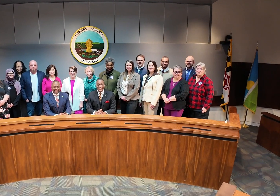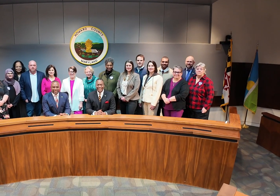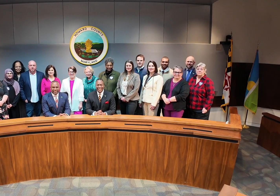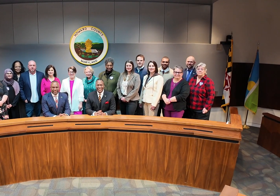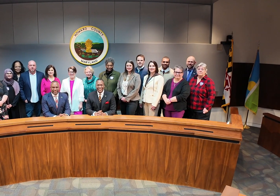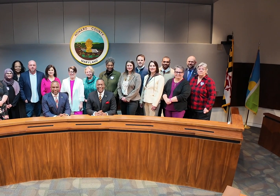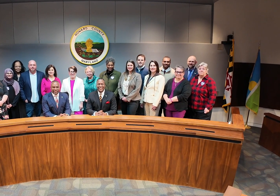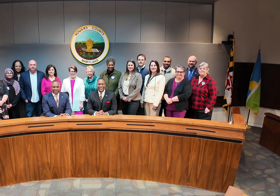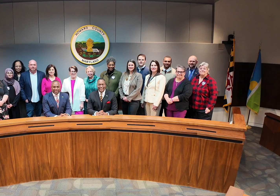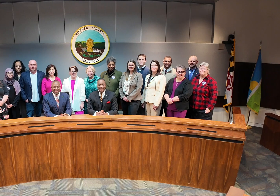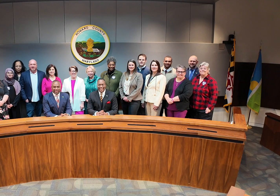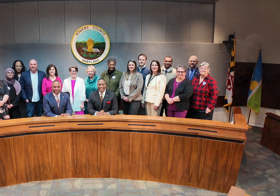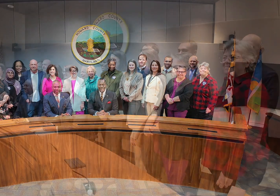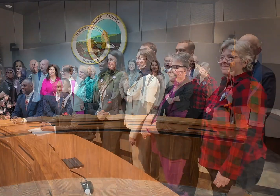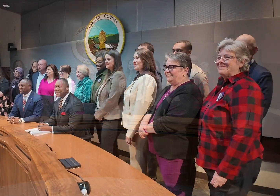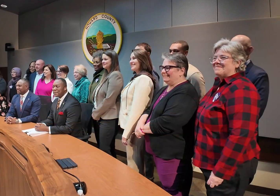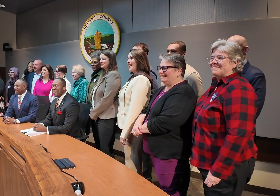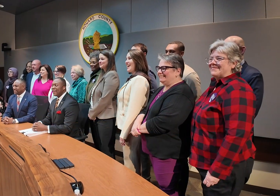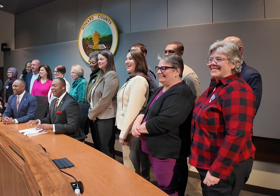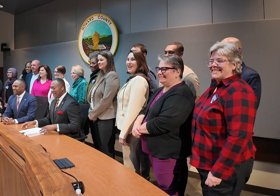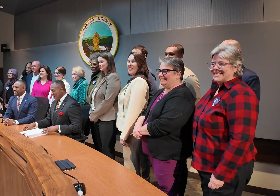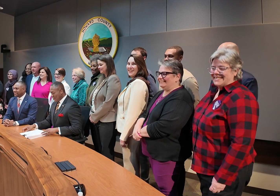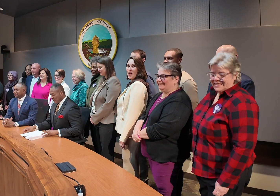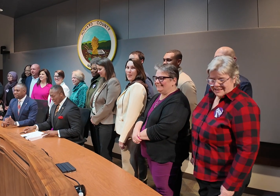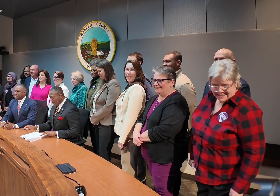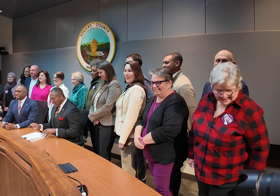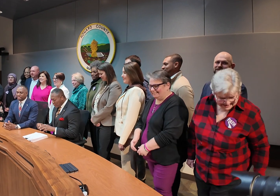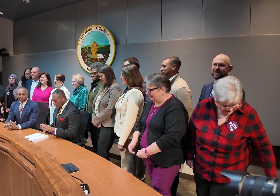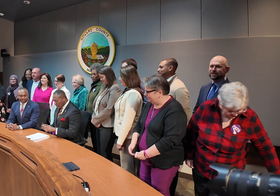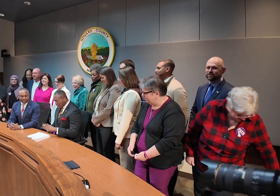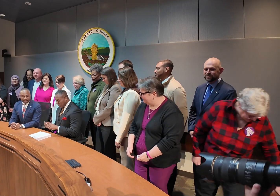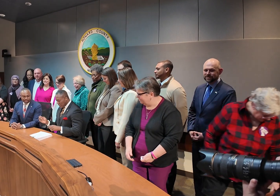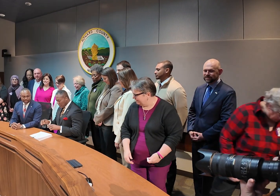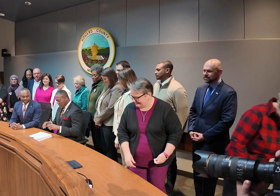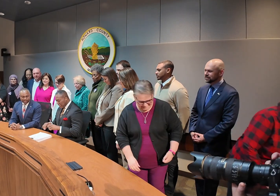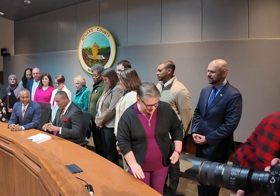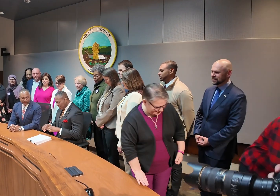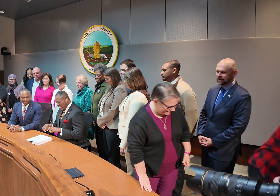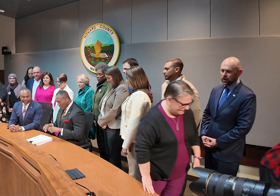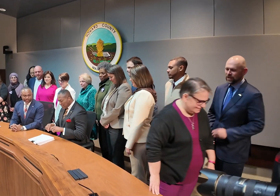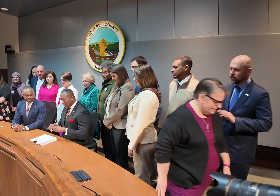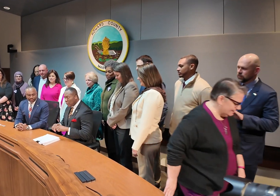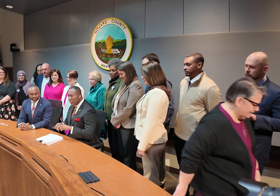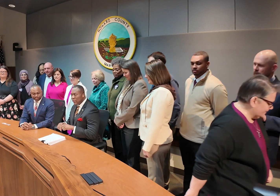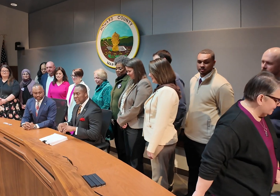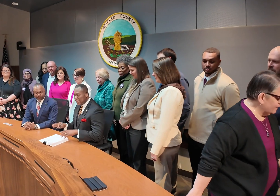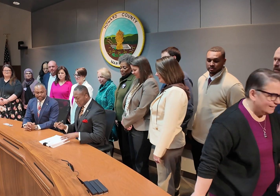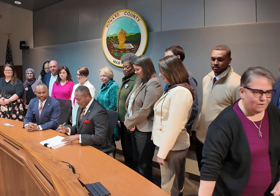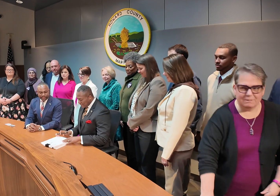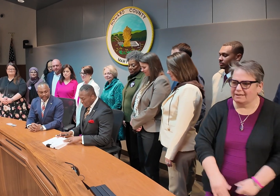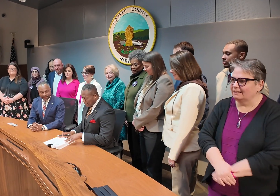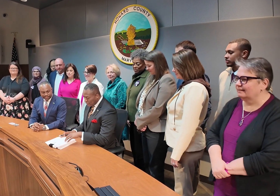This is video, so you can breathe, move, wave. All right, thank you so much for your leadership and help and support